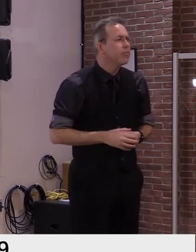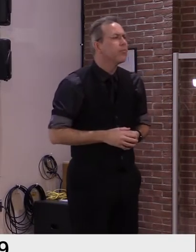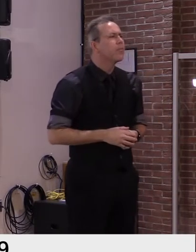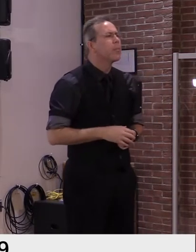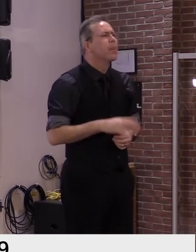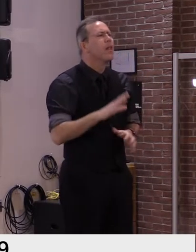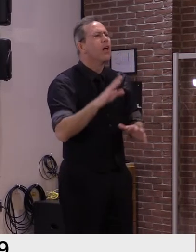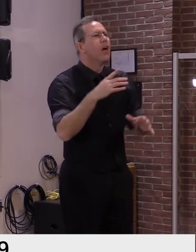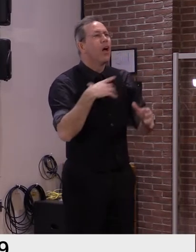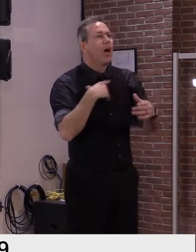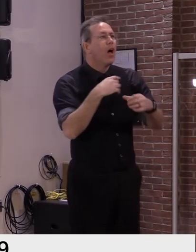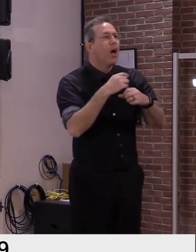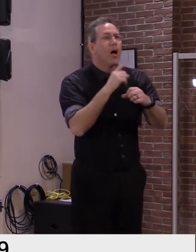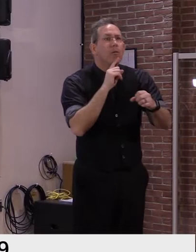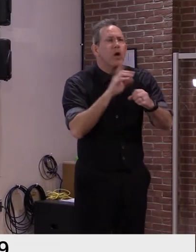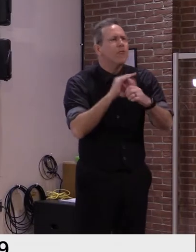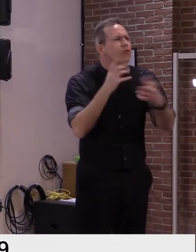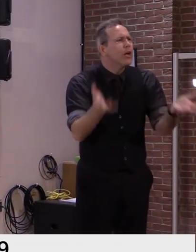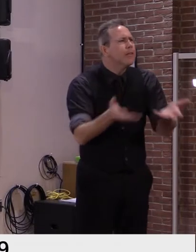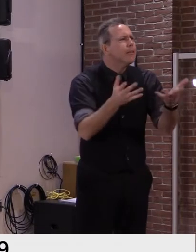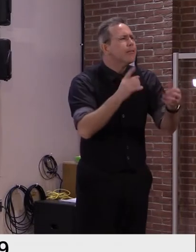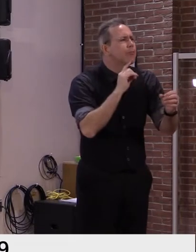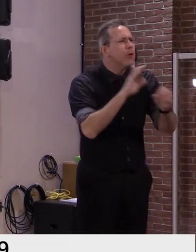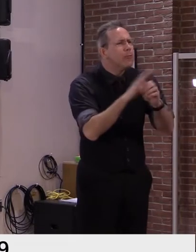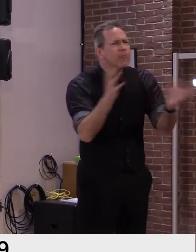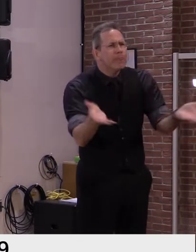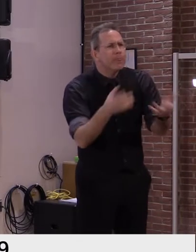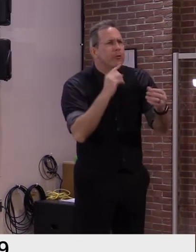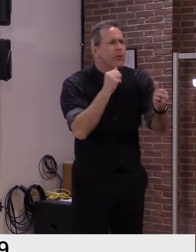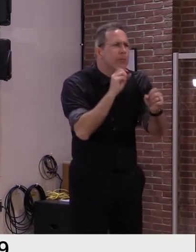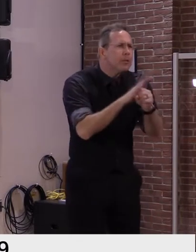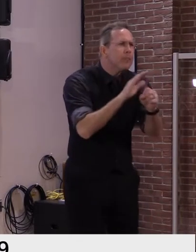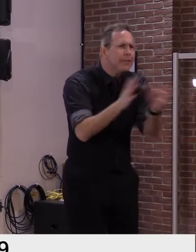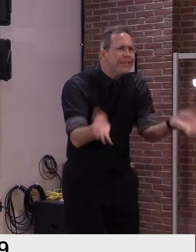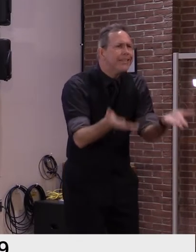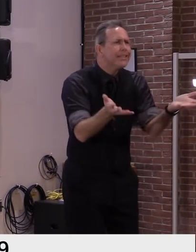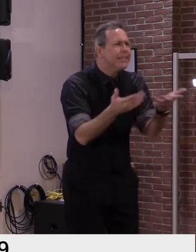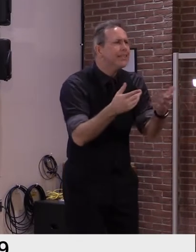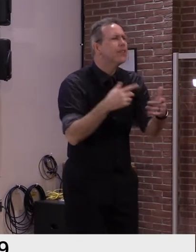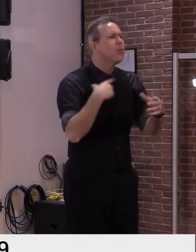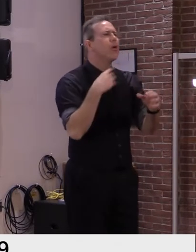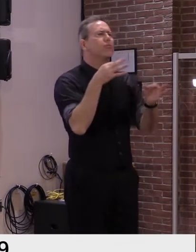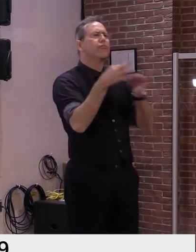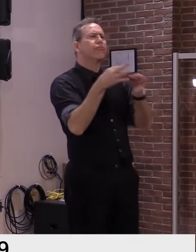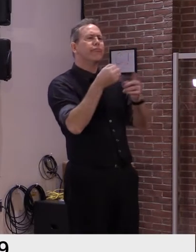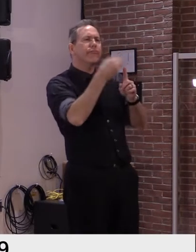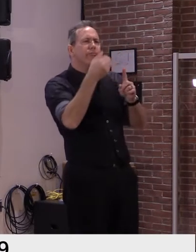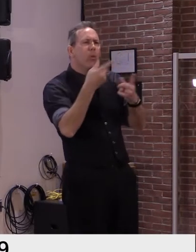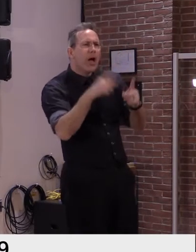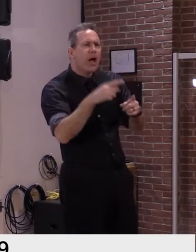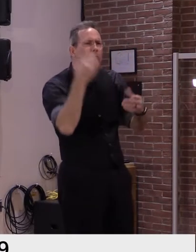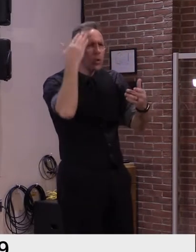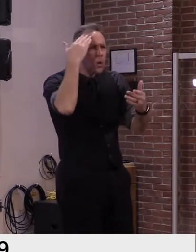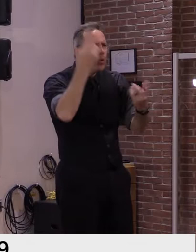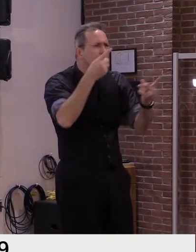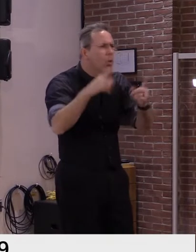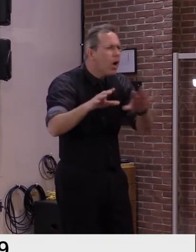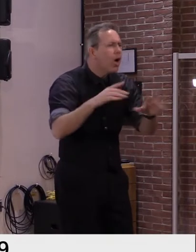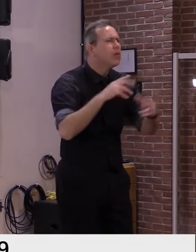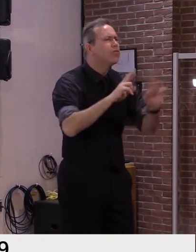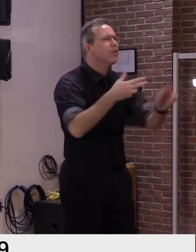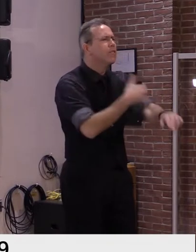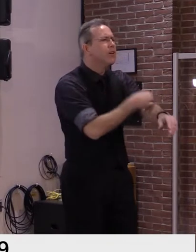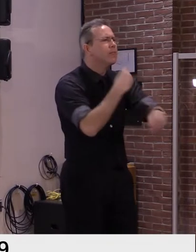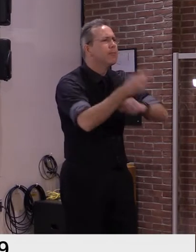are eligible more quickly and vaccinated at a faster pace. We expect that we'll be able to move to appointments for